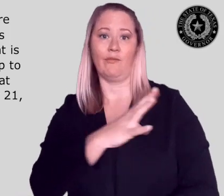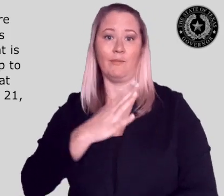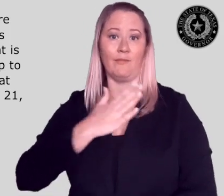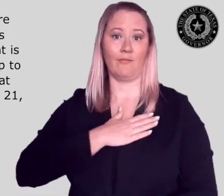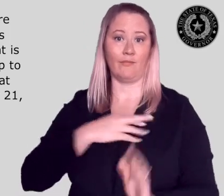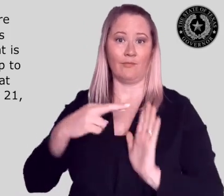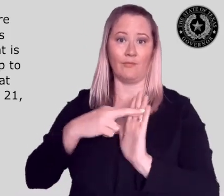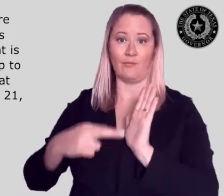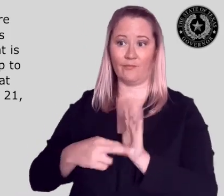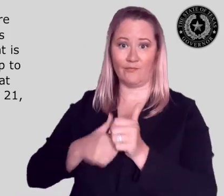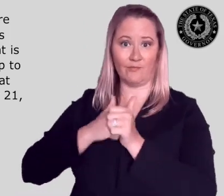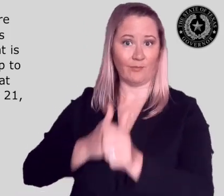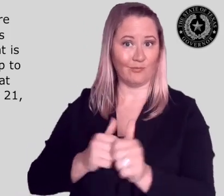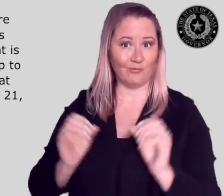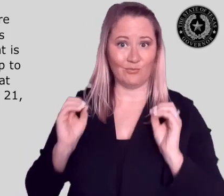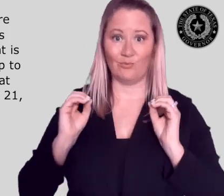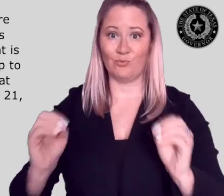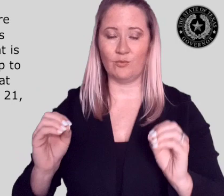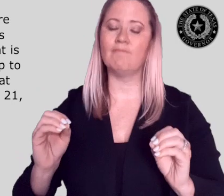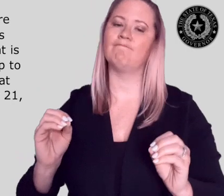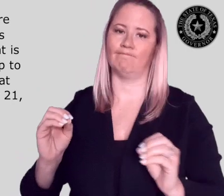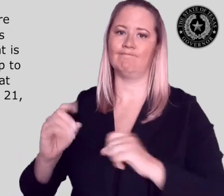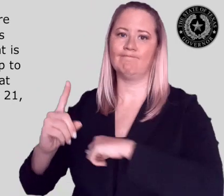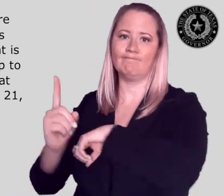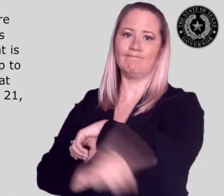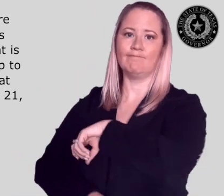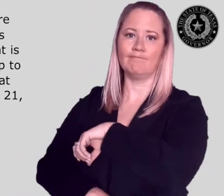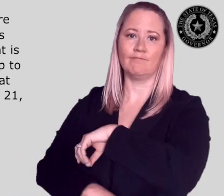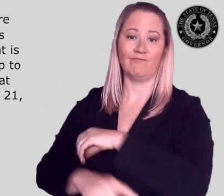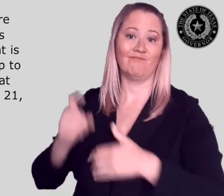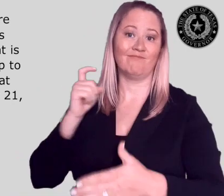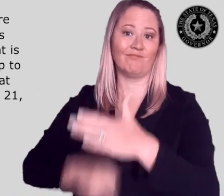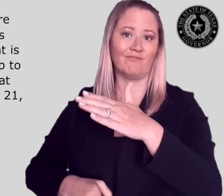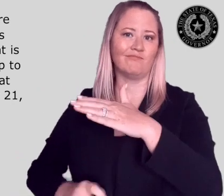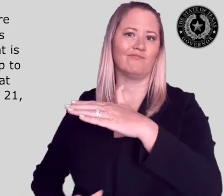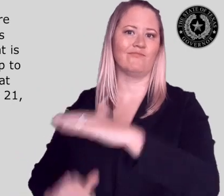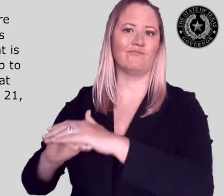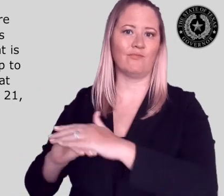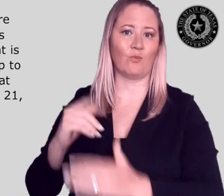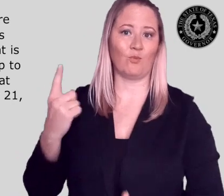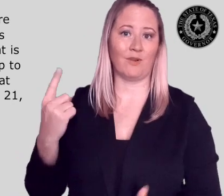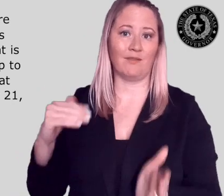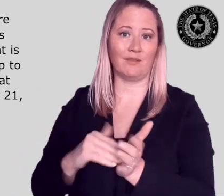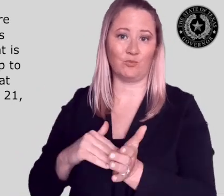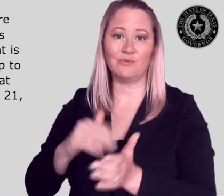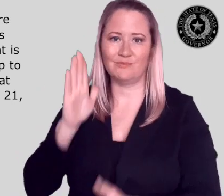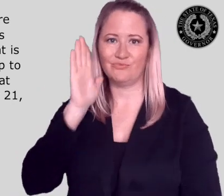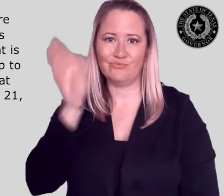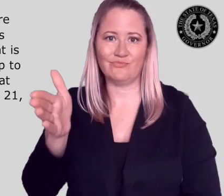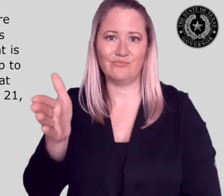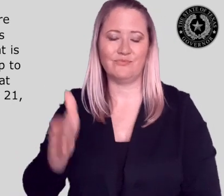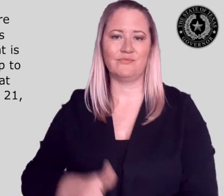at 11:59 p.m. on May 21, 2021.